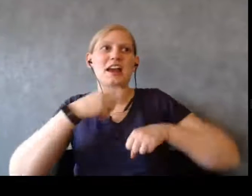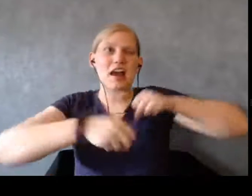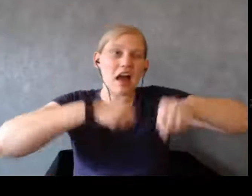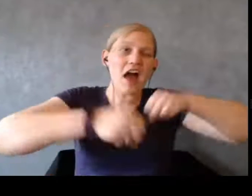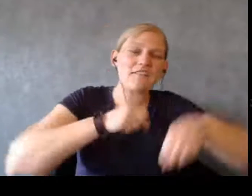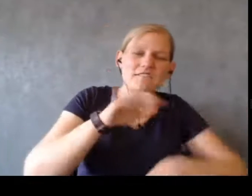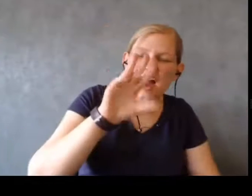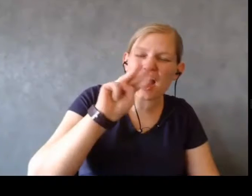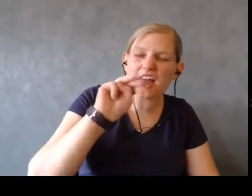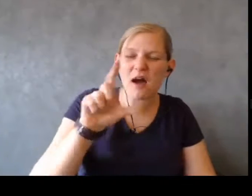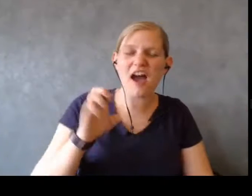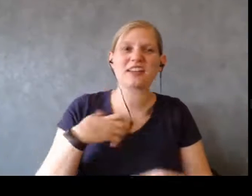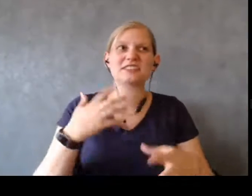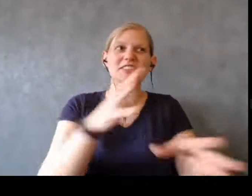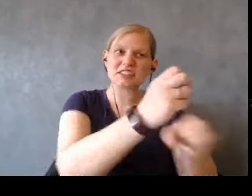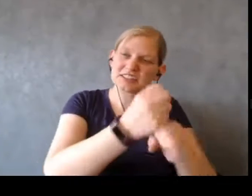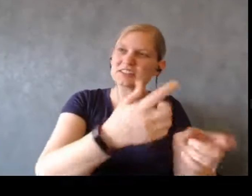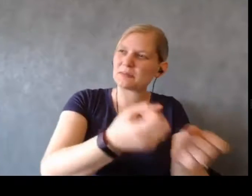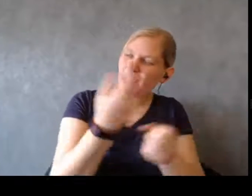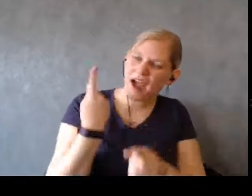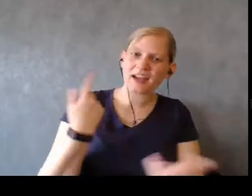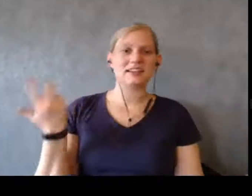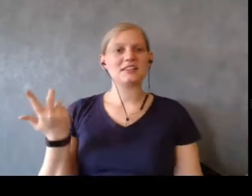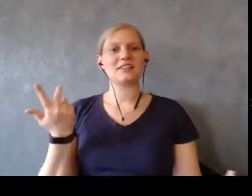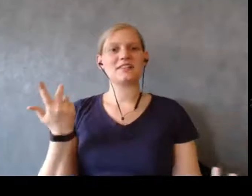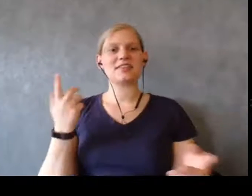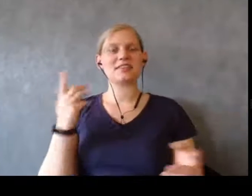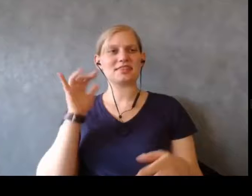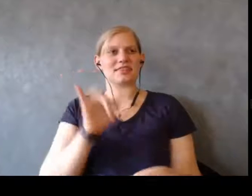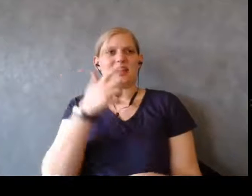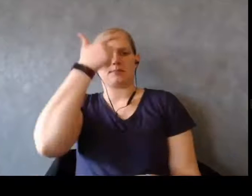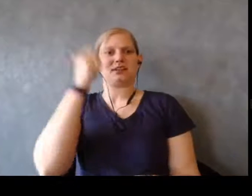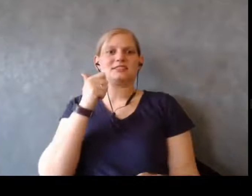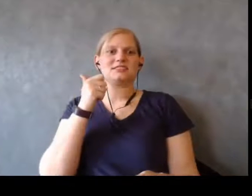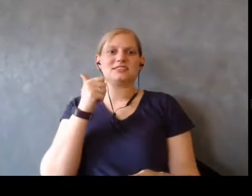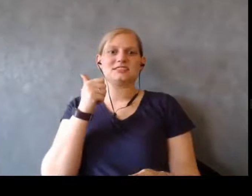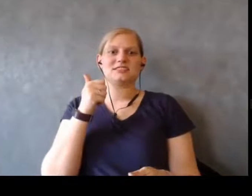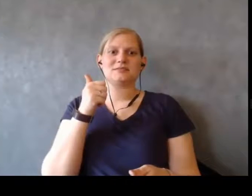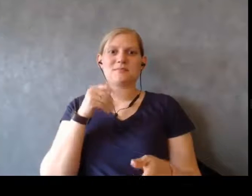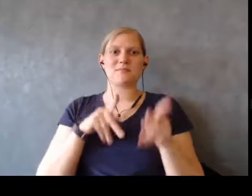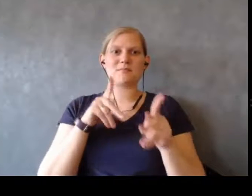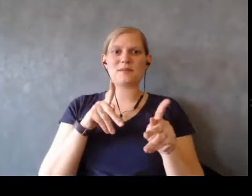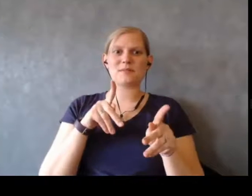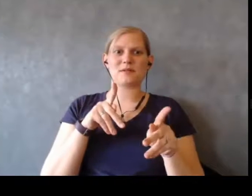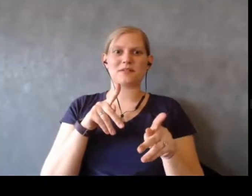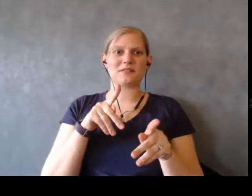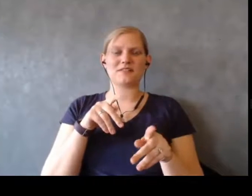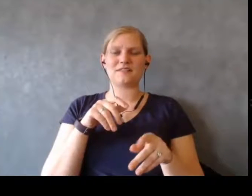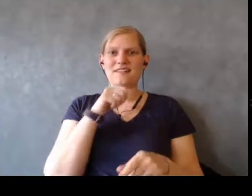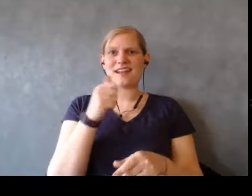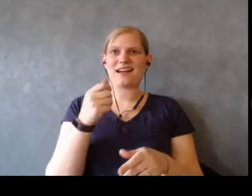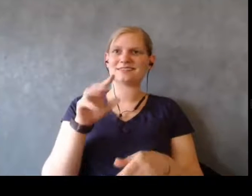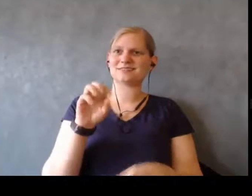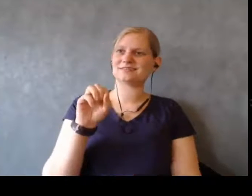about sex, right? And so when sex is treated as abnormal, Doctors and patients don't talk about sex. It's